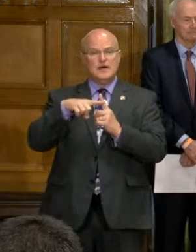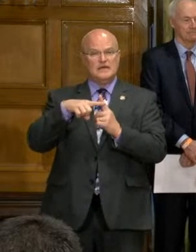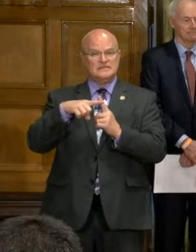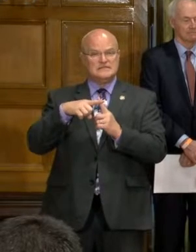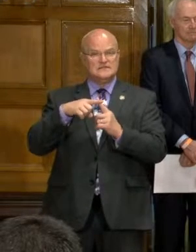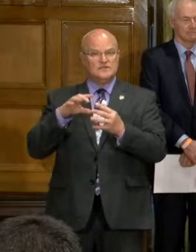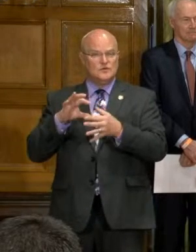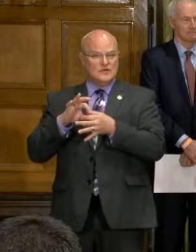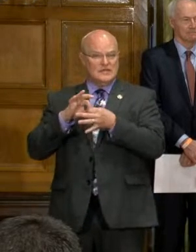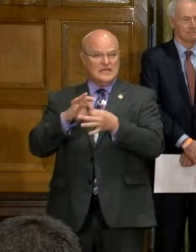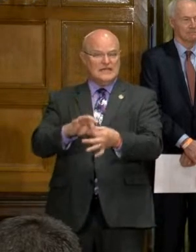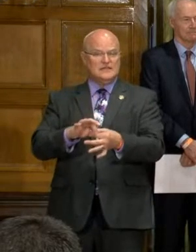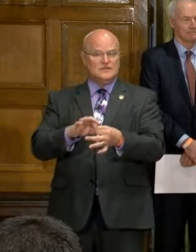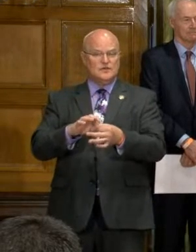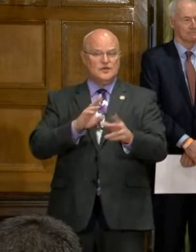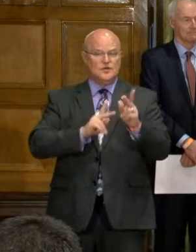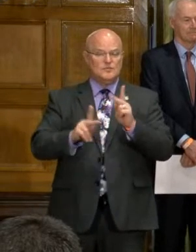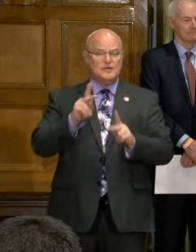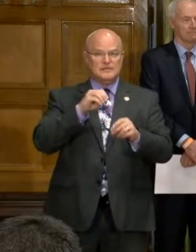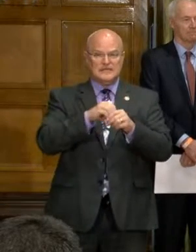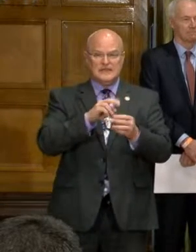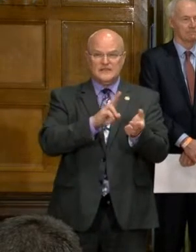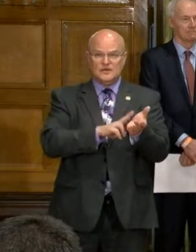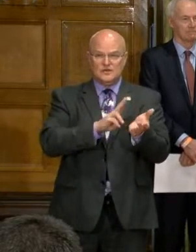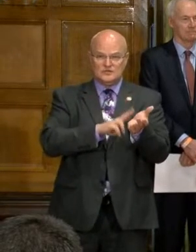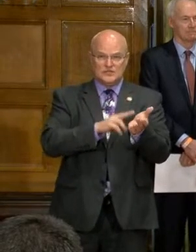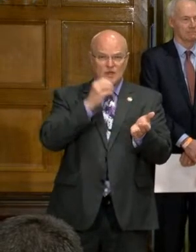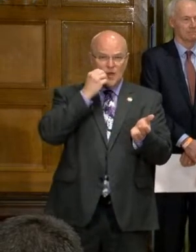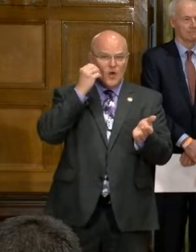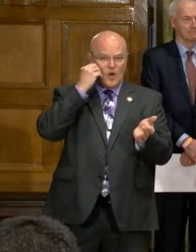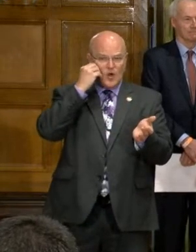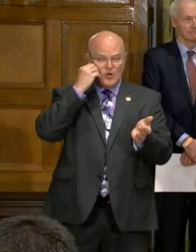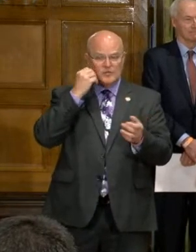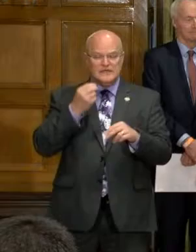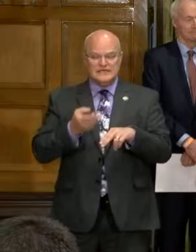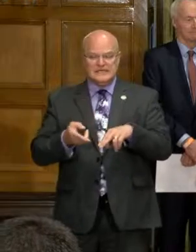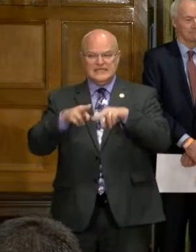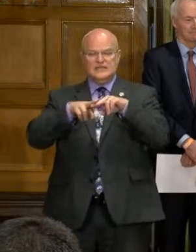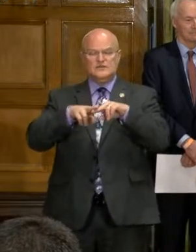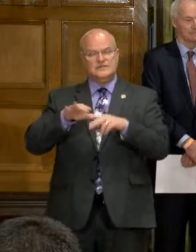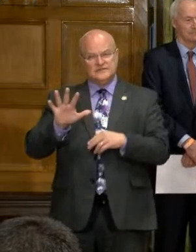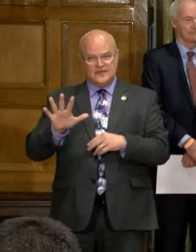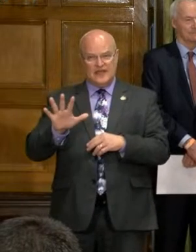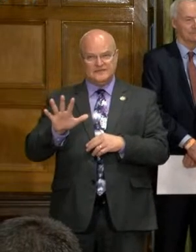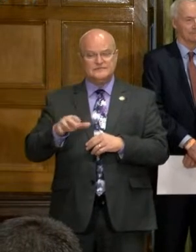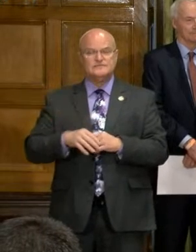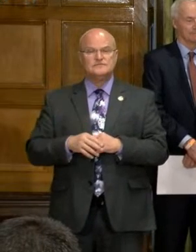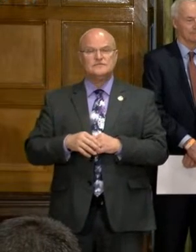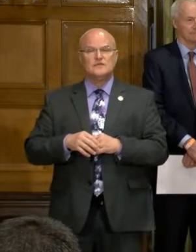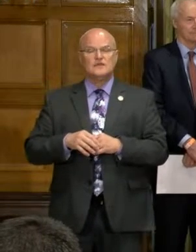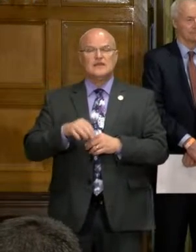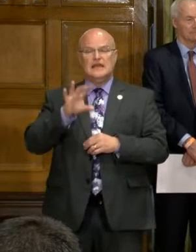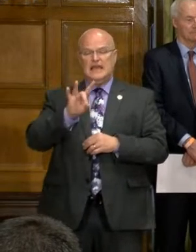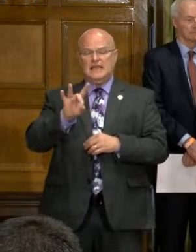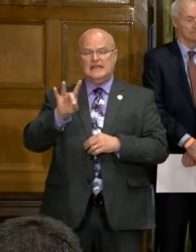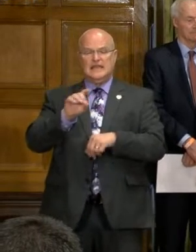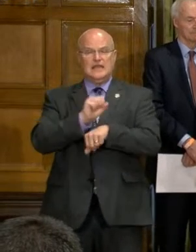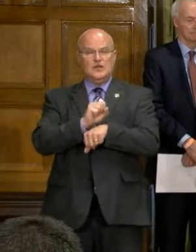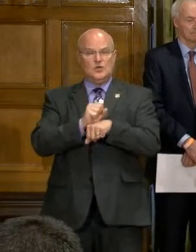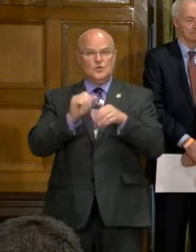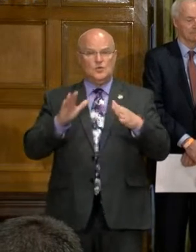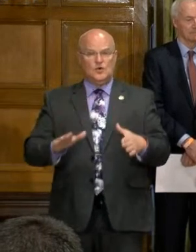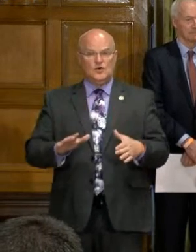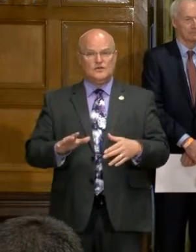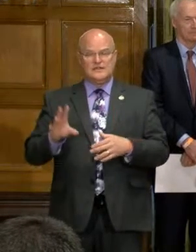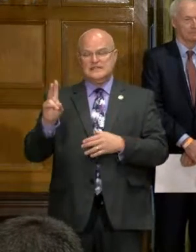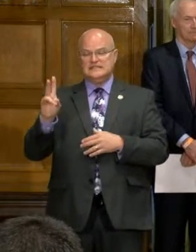positives related to residents in nursing homes. That's 5 more than yesterday. We have 88 workers.